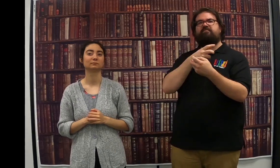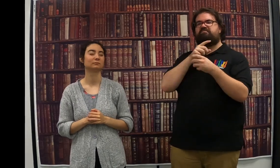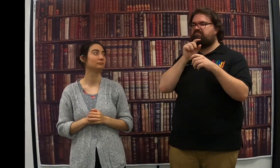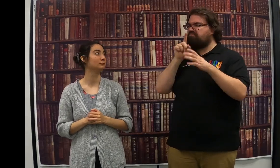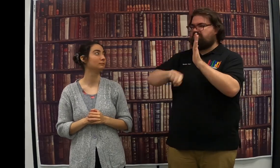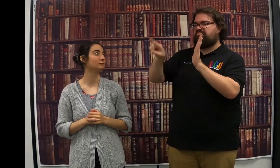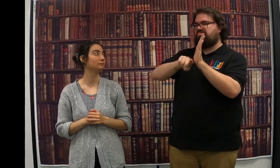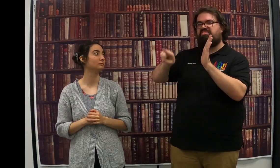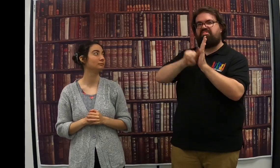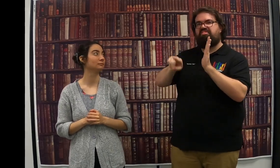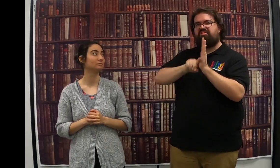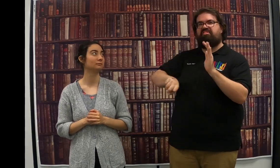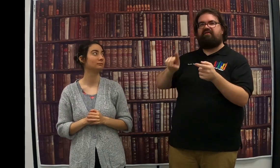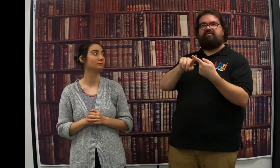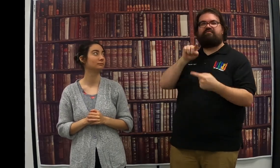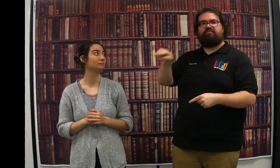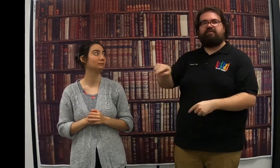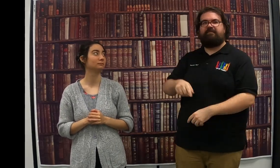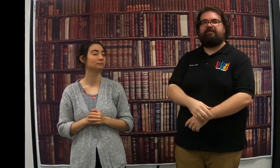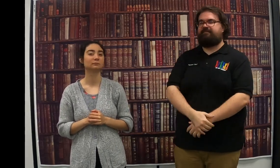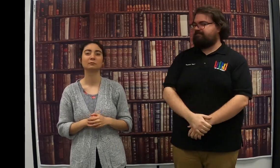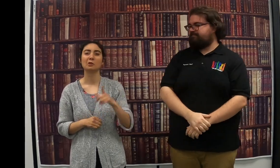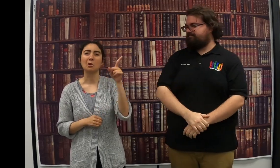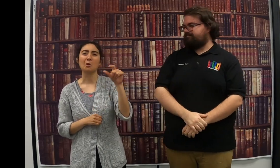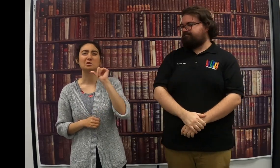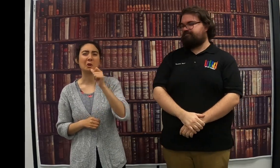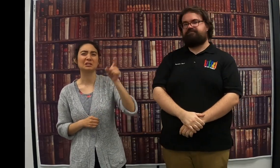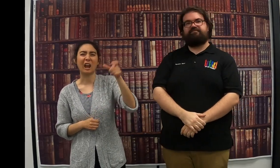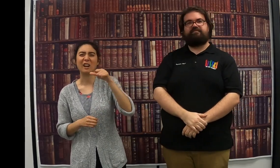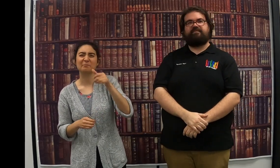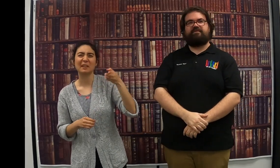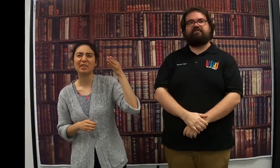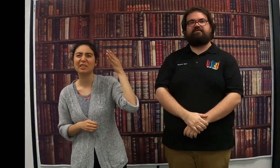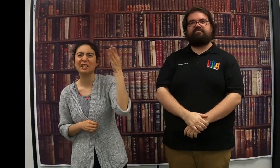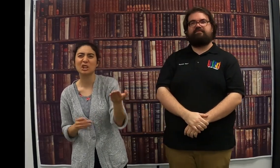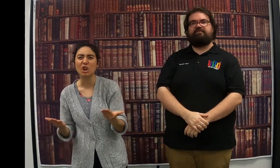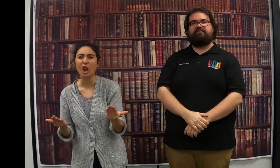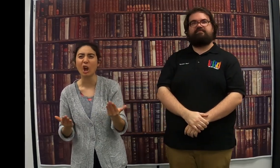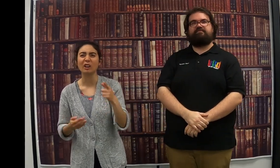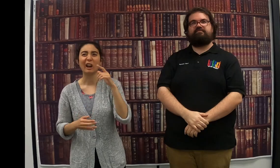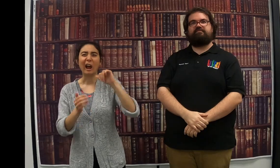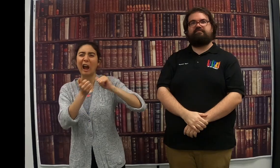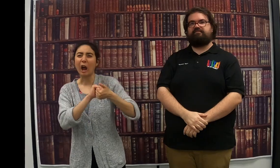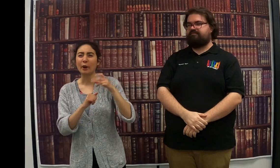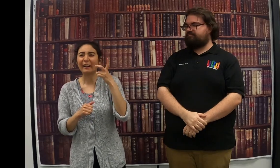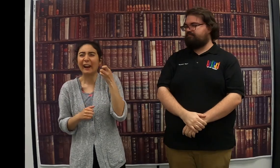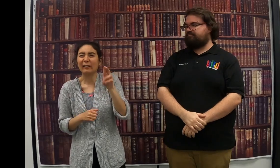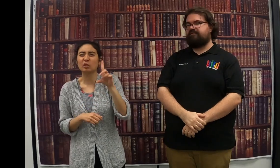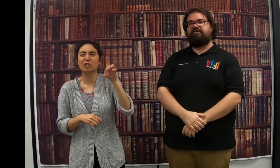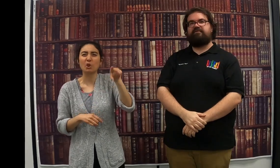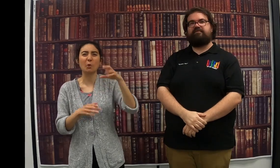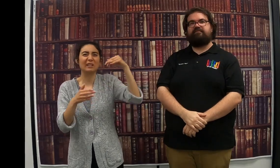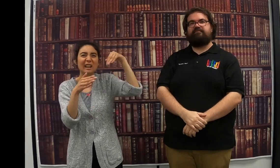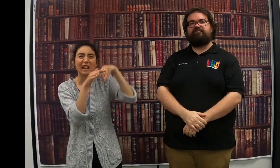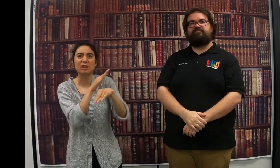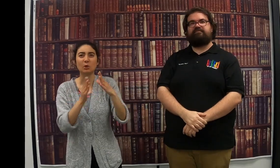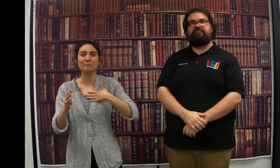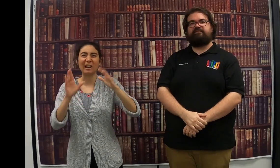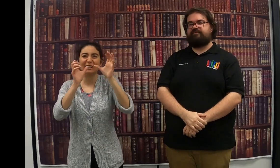poison and gall at him. "You should not be here. How did you get into my castle? This is not